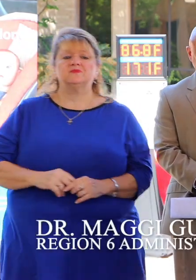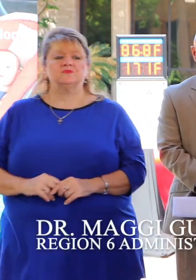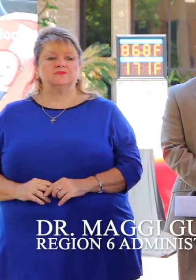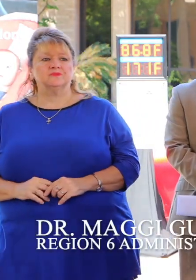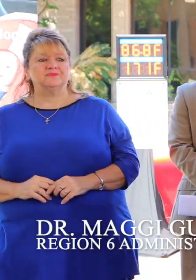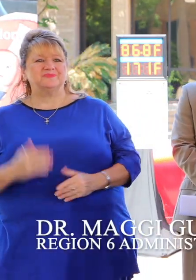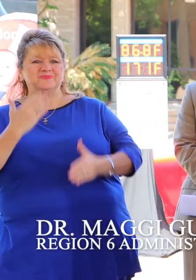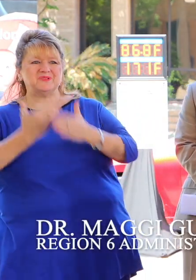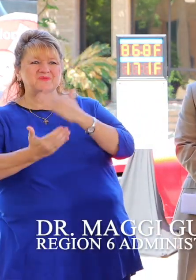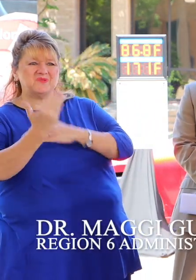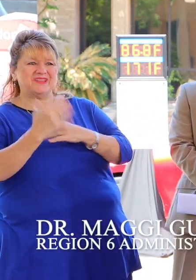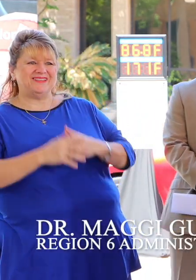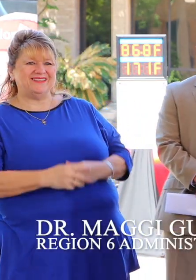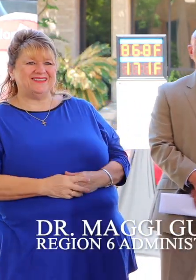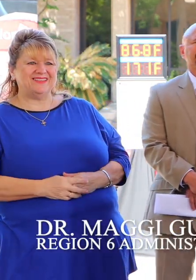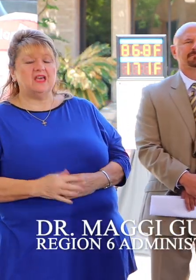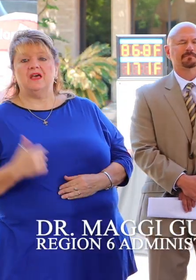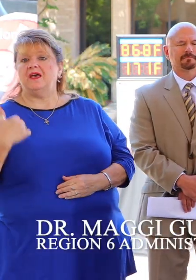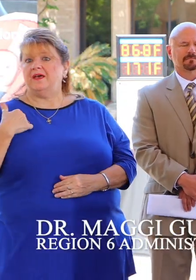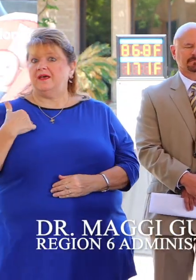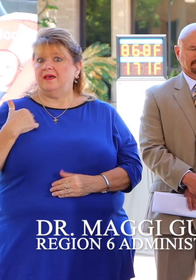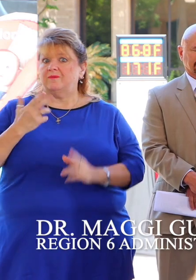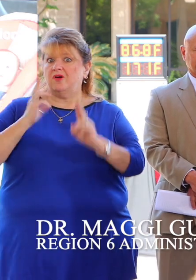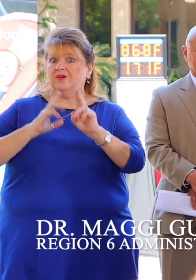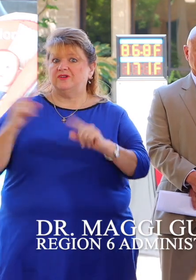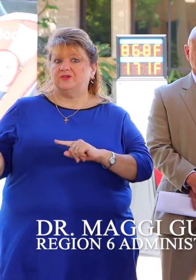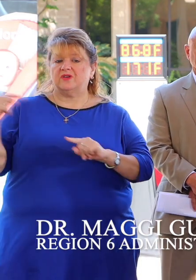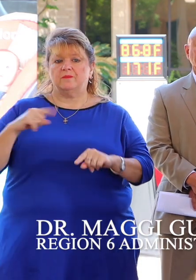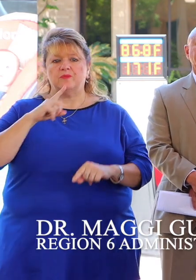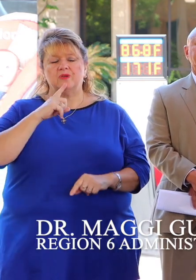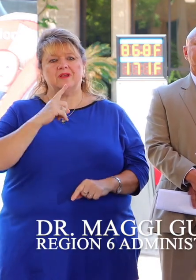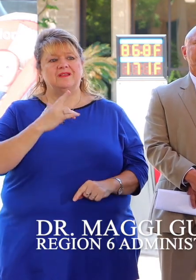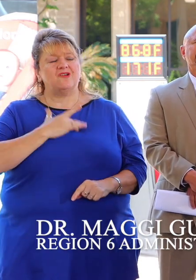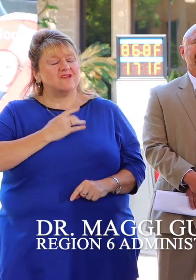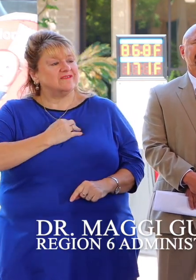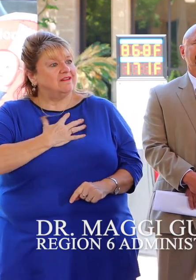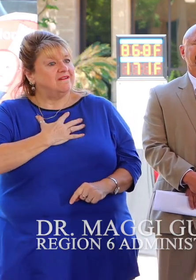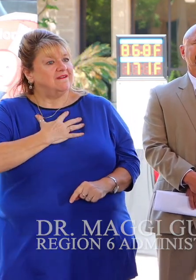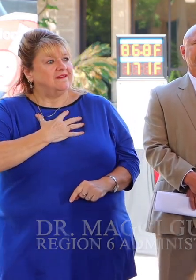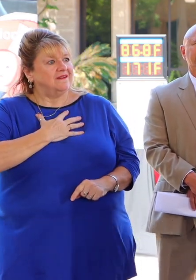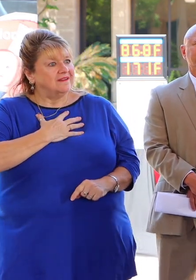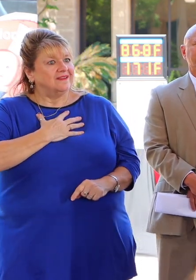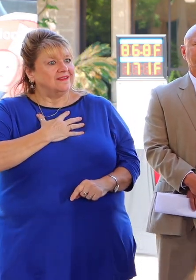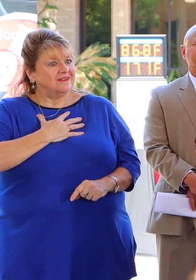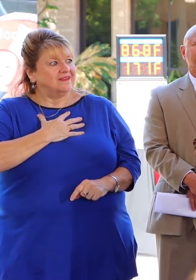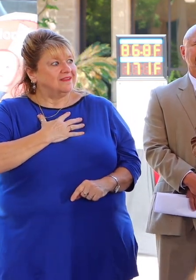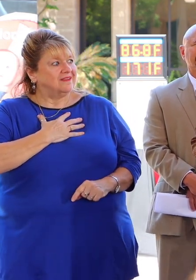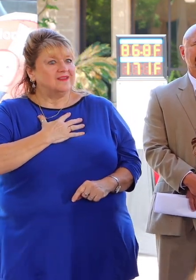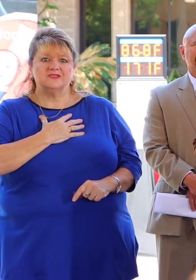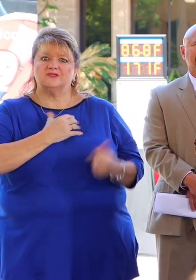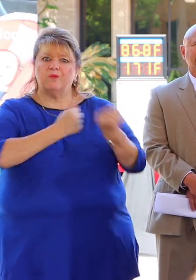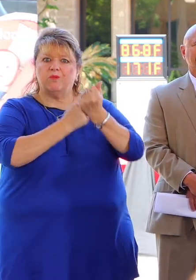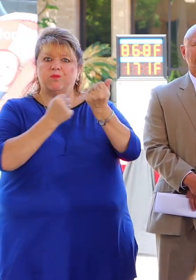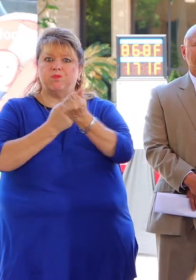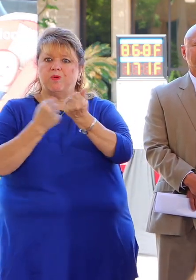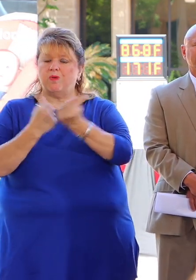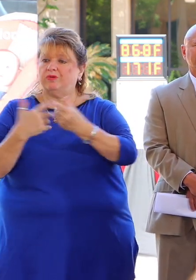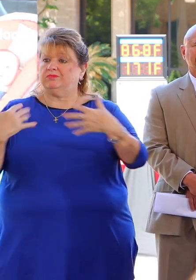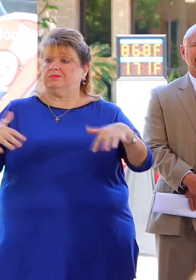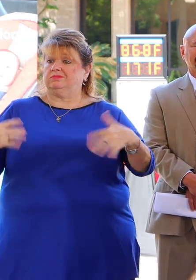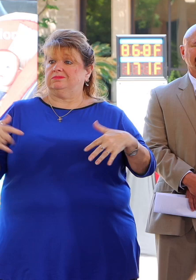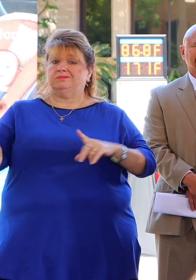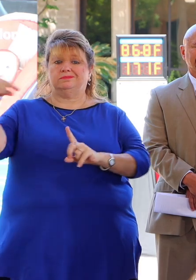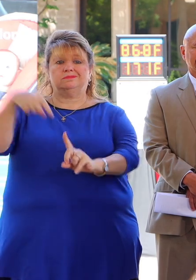Good morning, and I'm really honored to be here, and I'm really heartened by seeing so much wonderful support for such